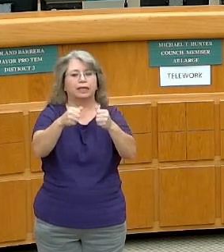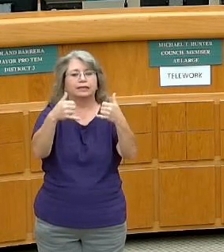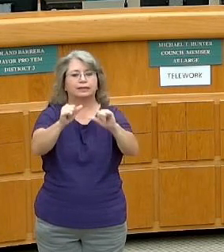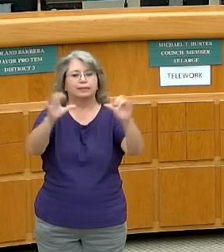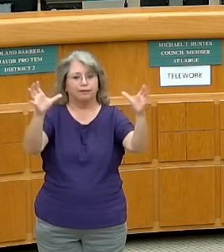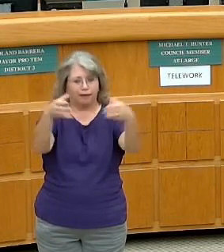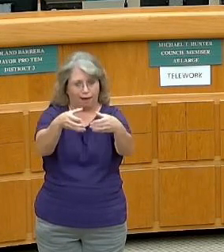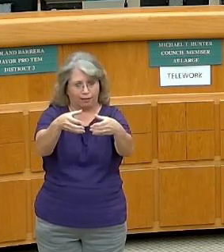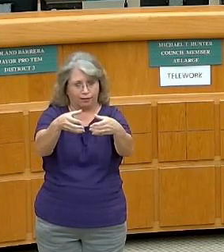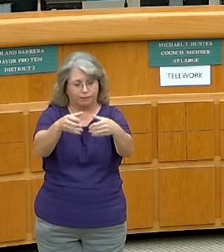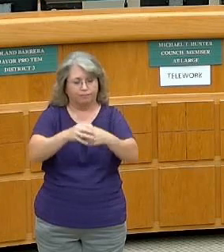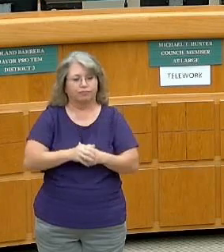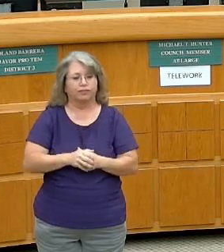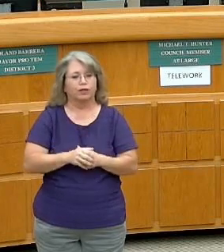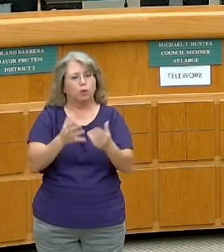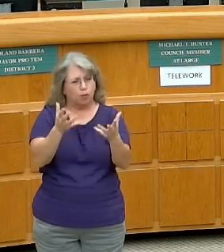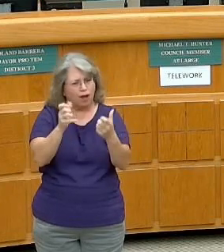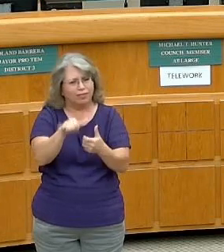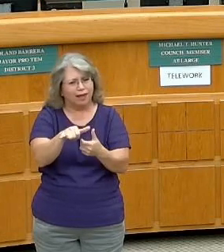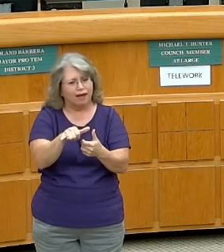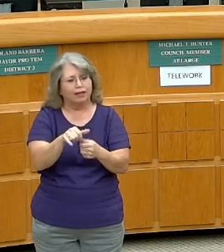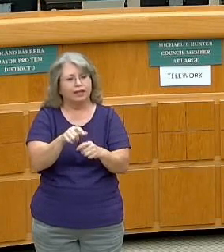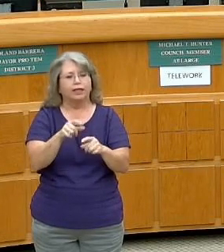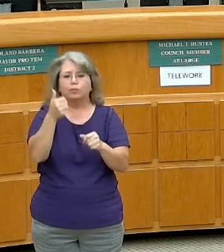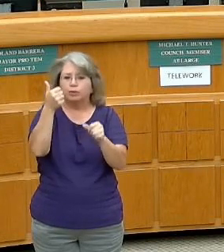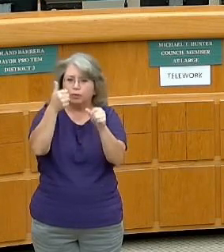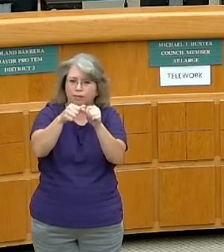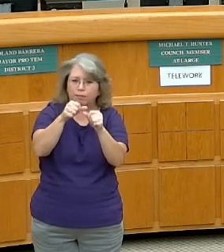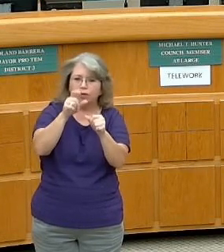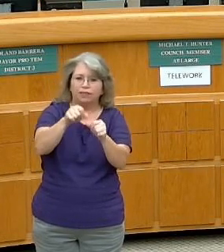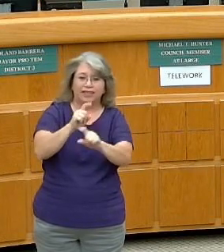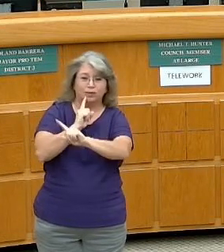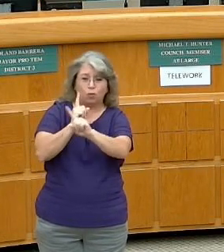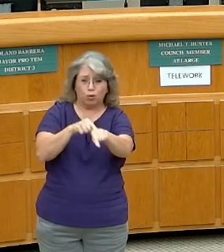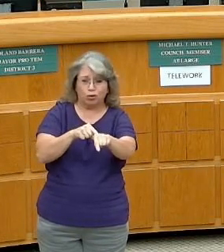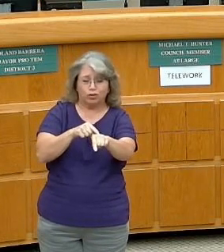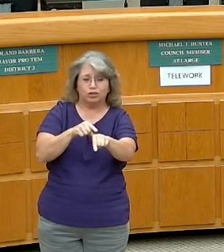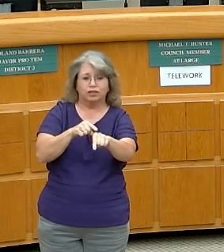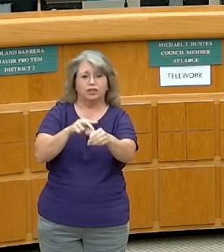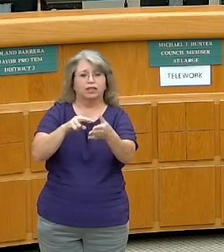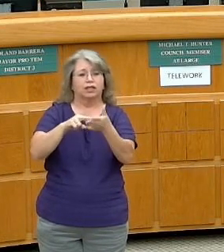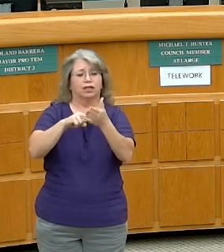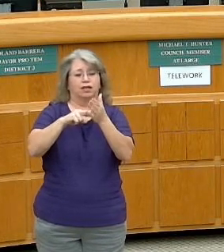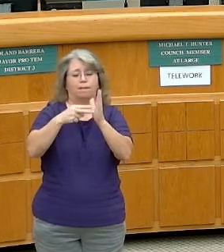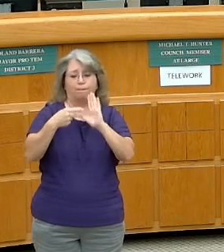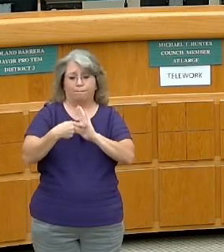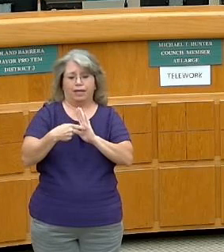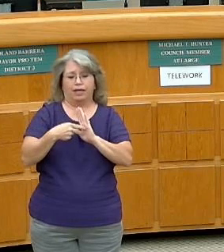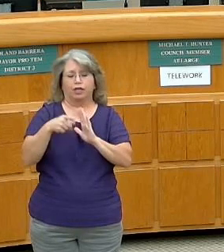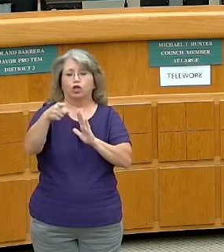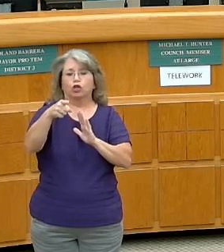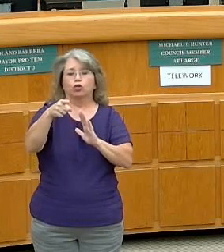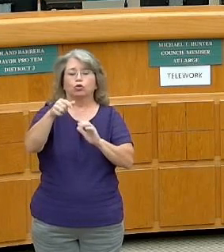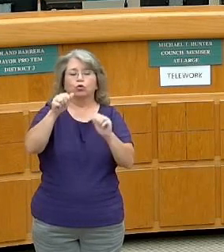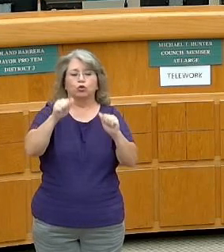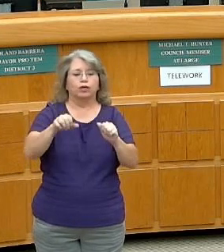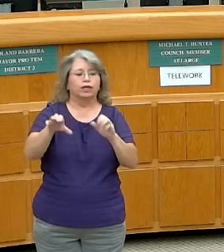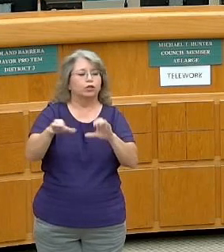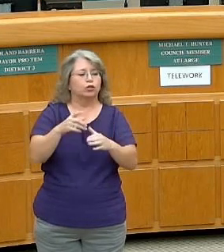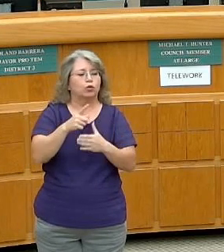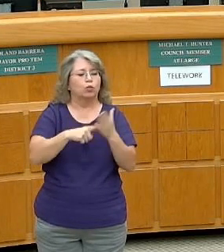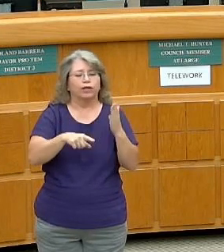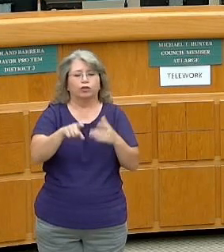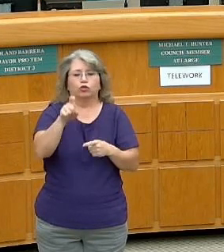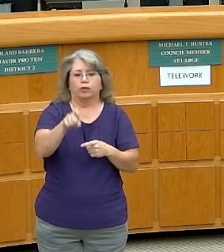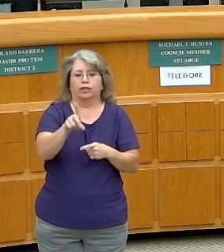that. Remember, these orders are meant for you to be able to move in the jurisdiction to do whatever you need to do